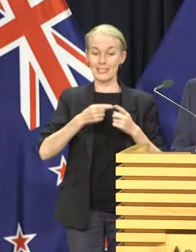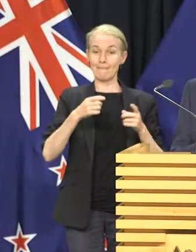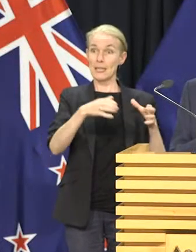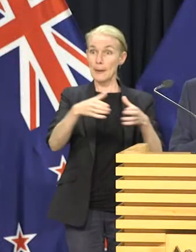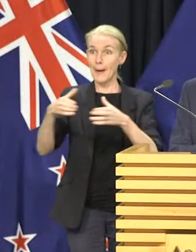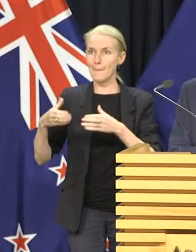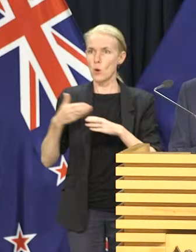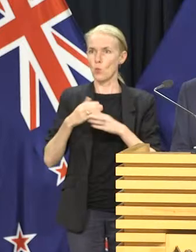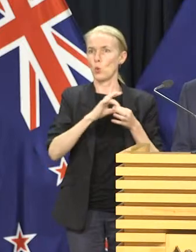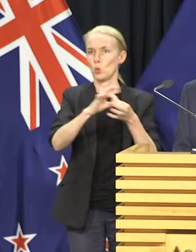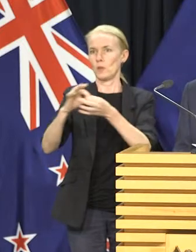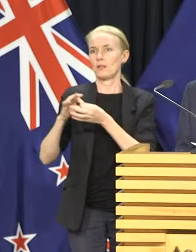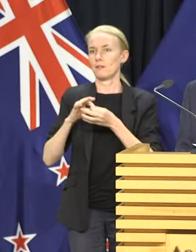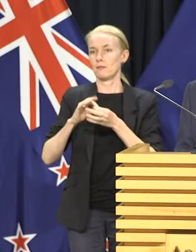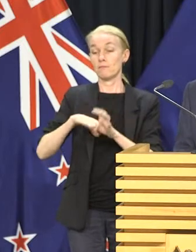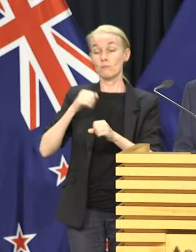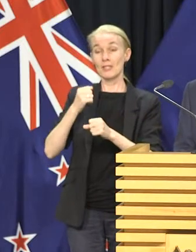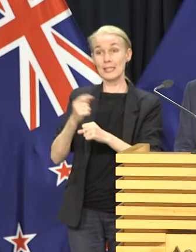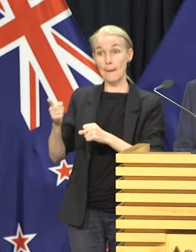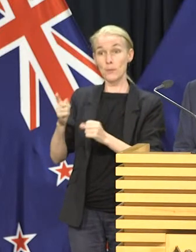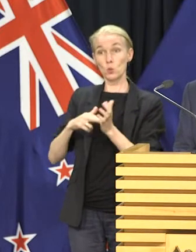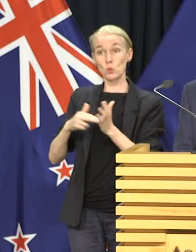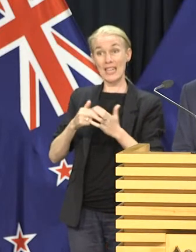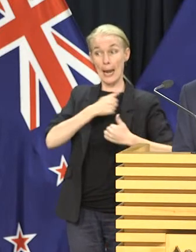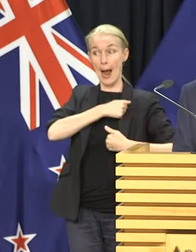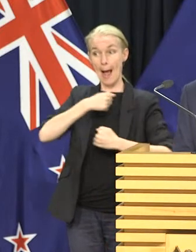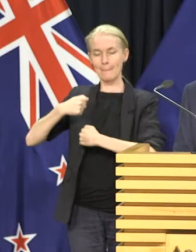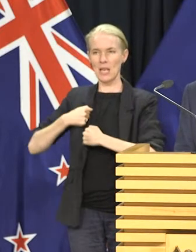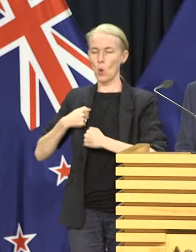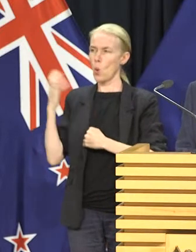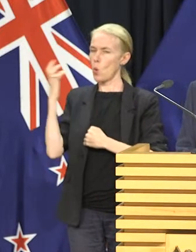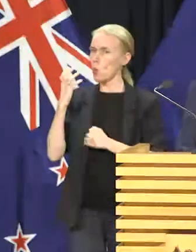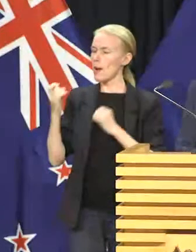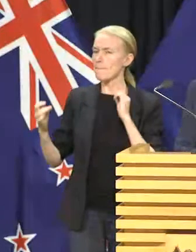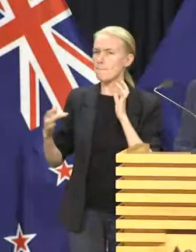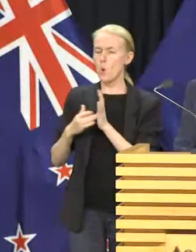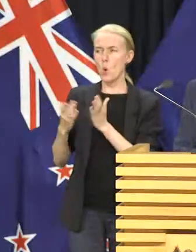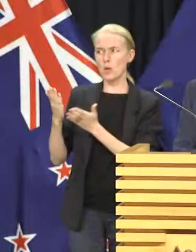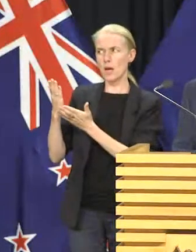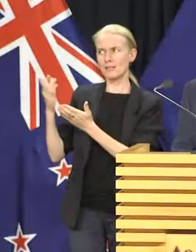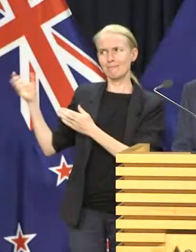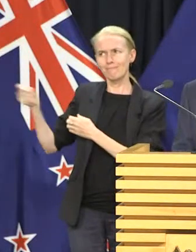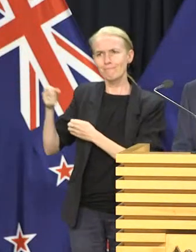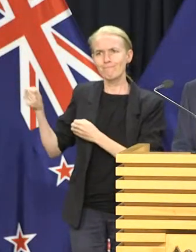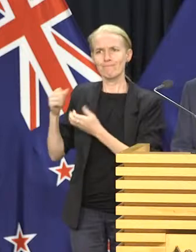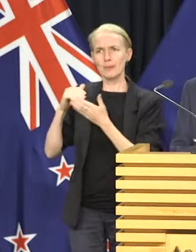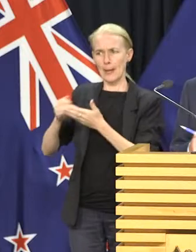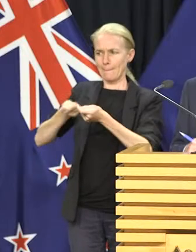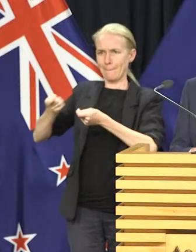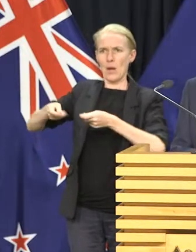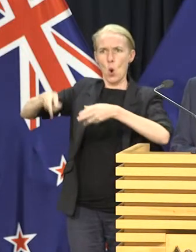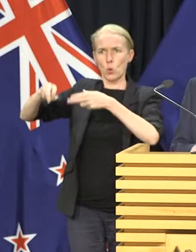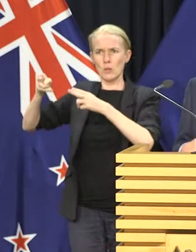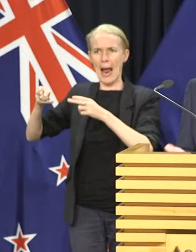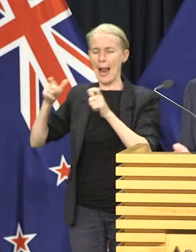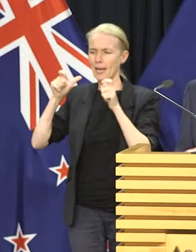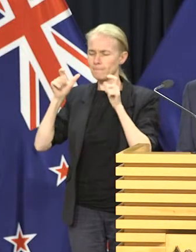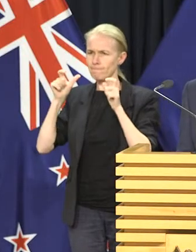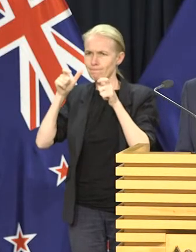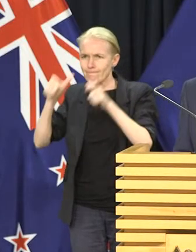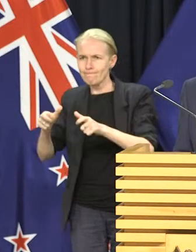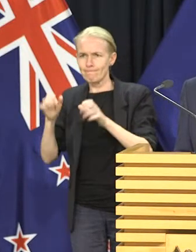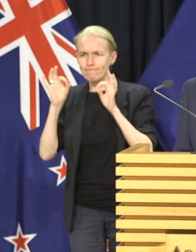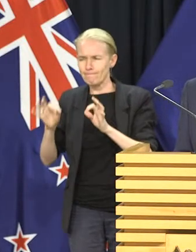example, personnel from the New Zealand Defence Force who have been a key part of our management of managed isolation. And this continues in